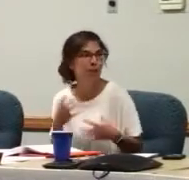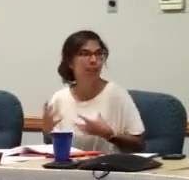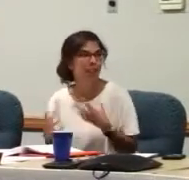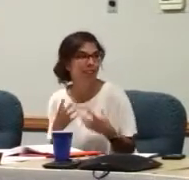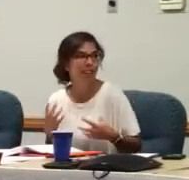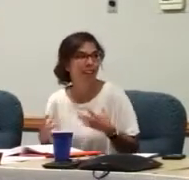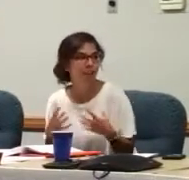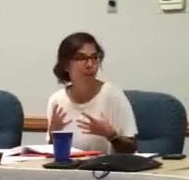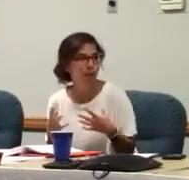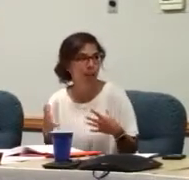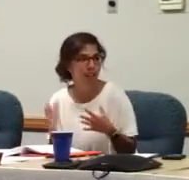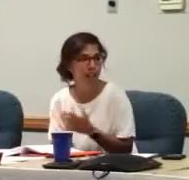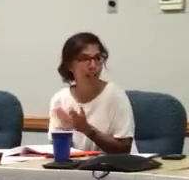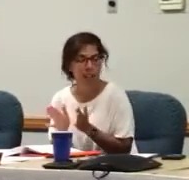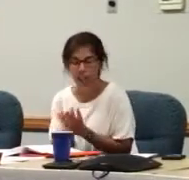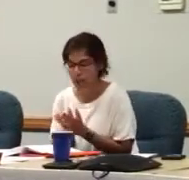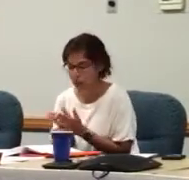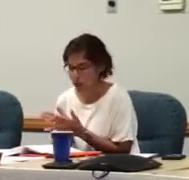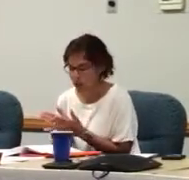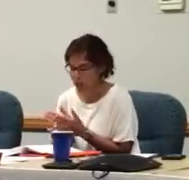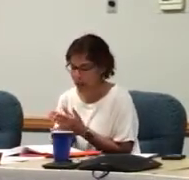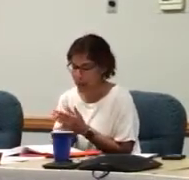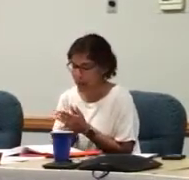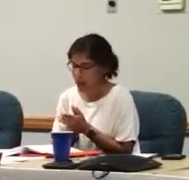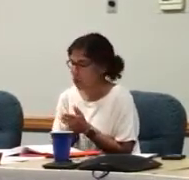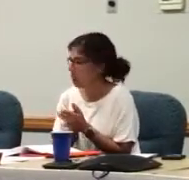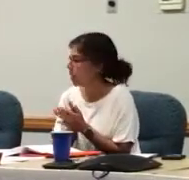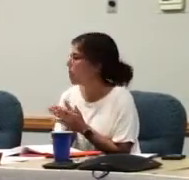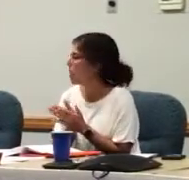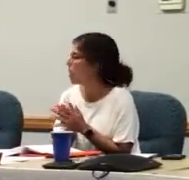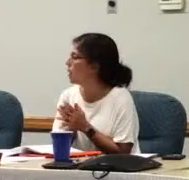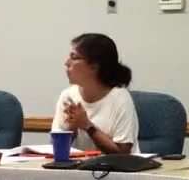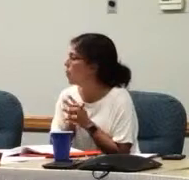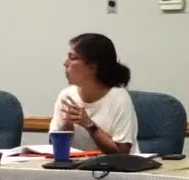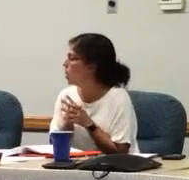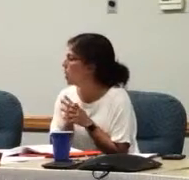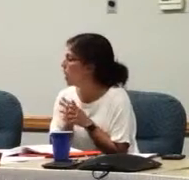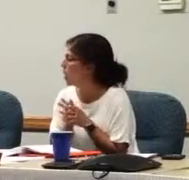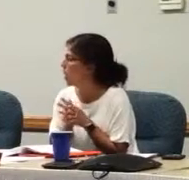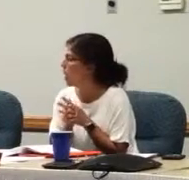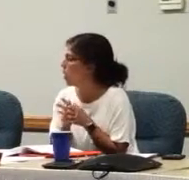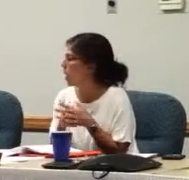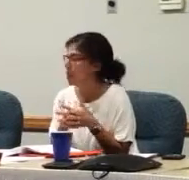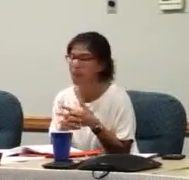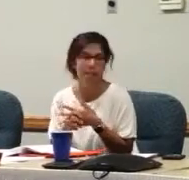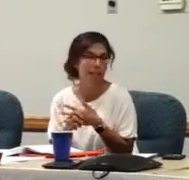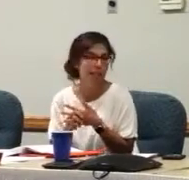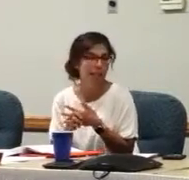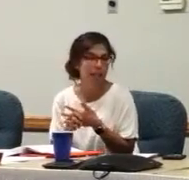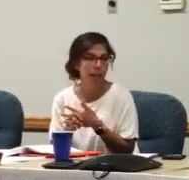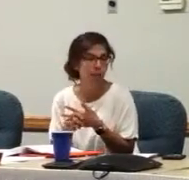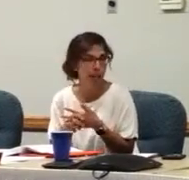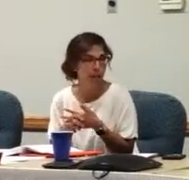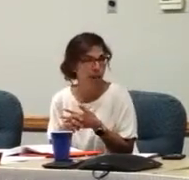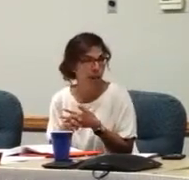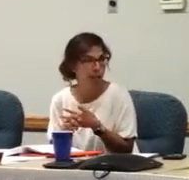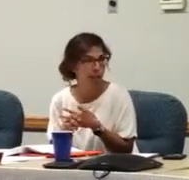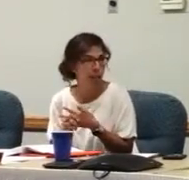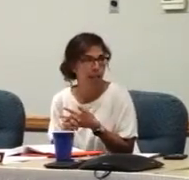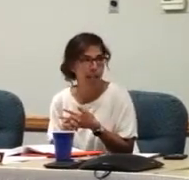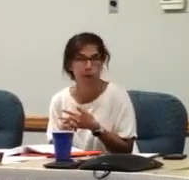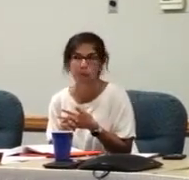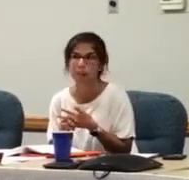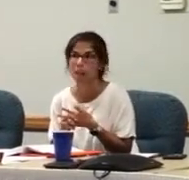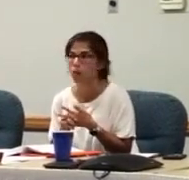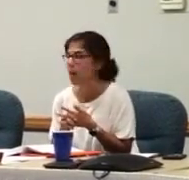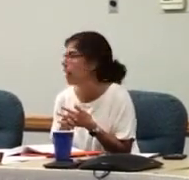times when we're doing our board type work, but with some of the things that we've been discussing and that are going to be discussed, like